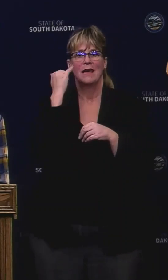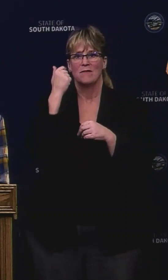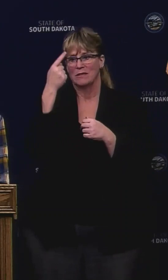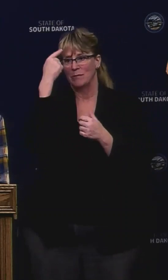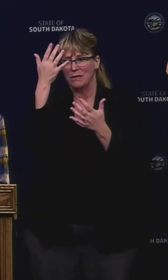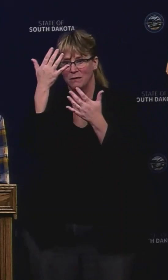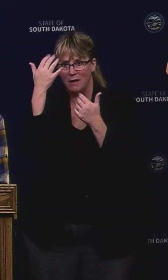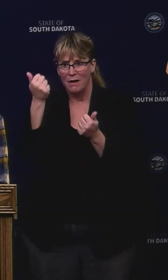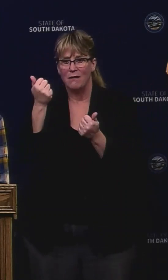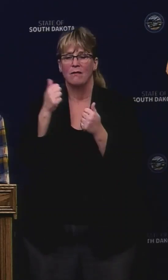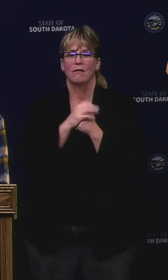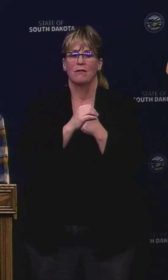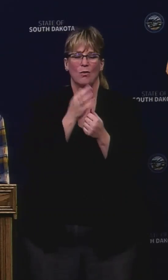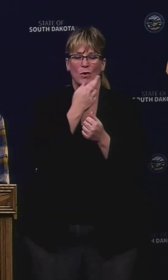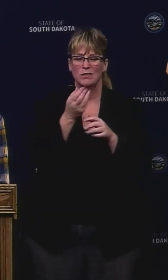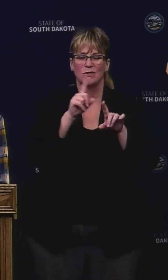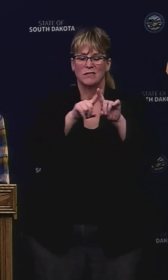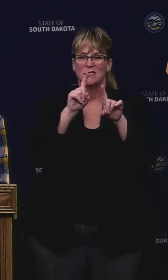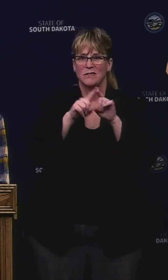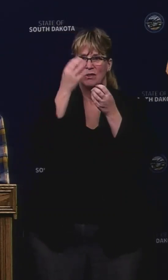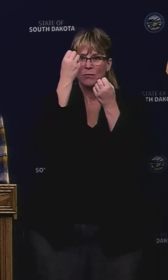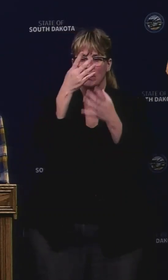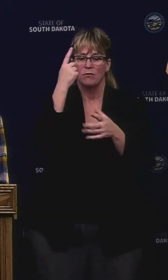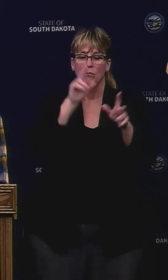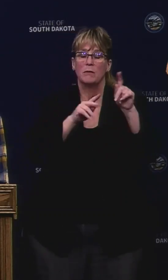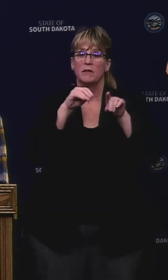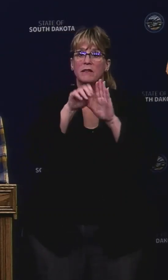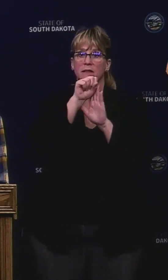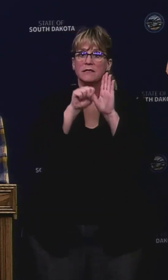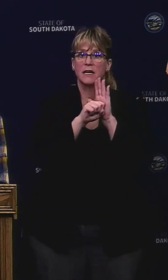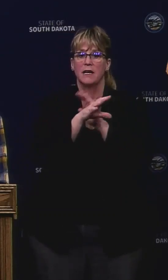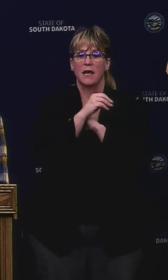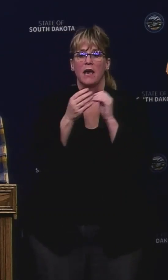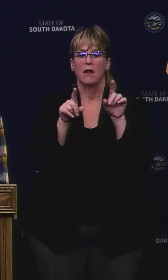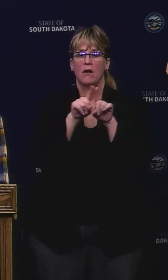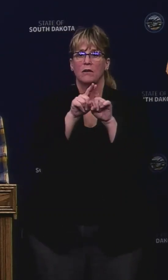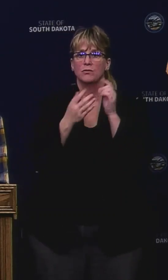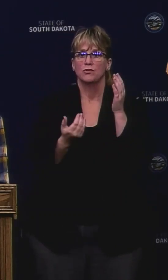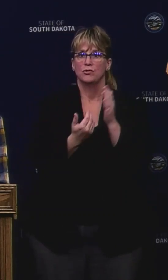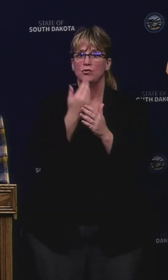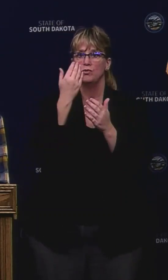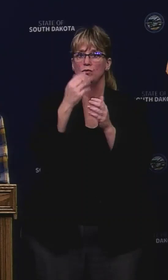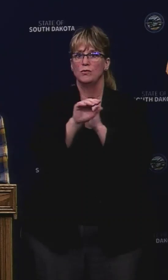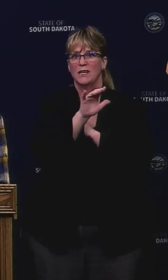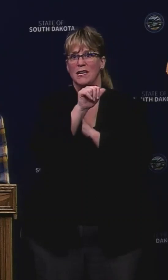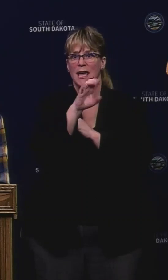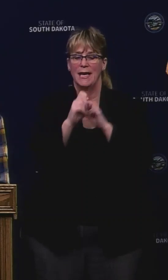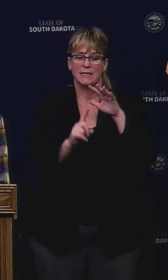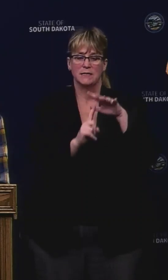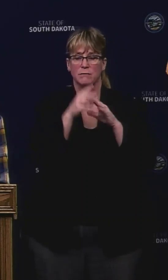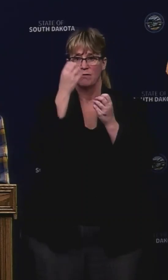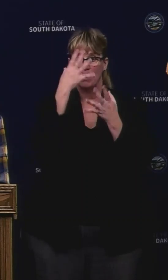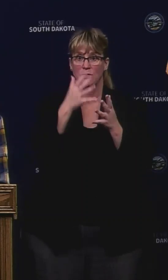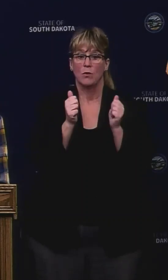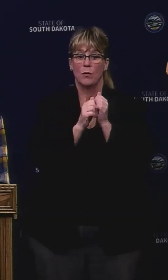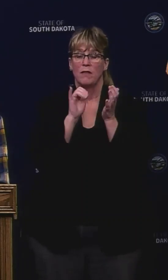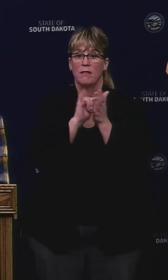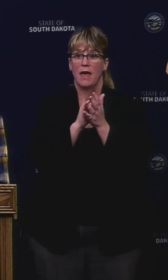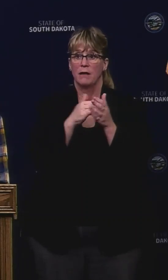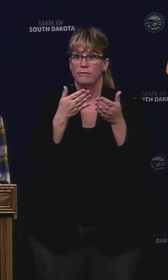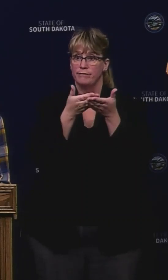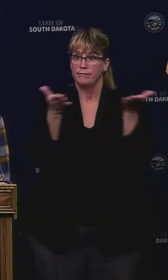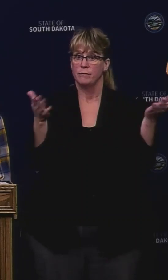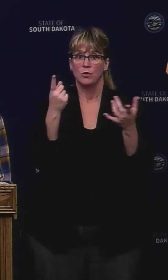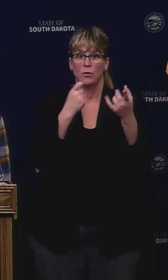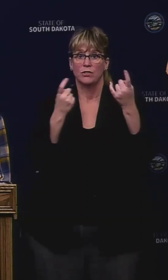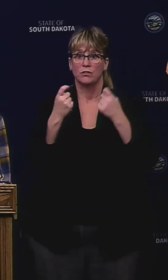mental health resources that are available to the people in the state, and then updated case information. So with that, I will open it up to any